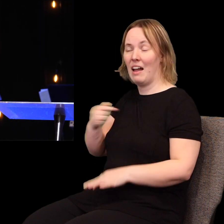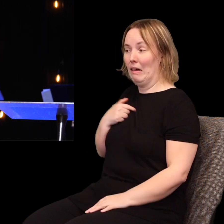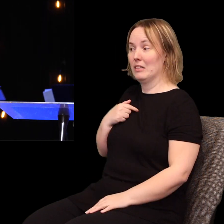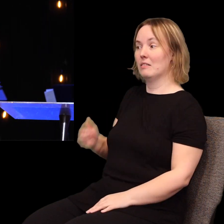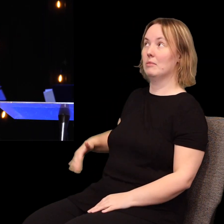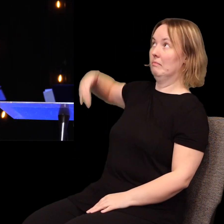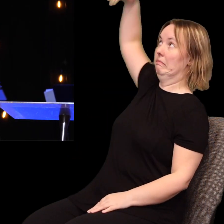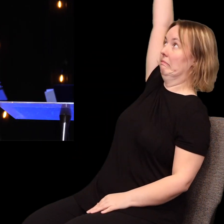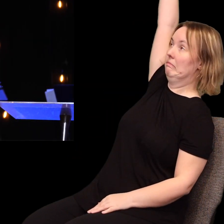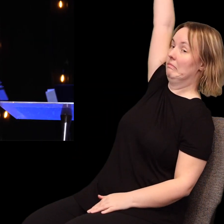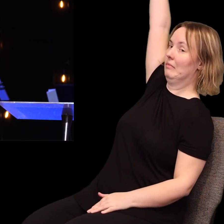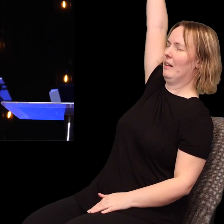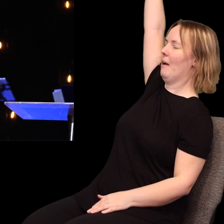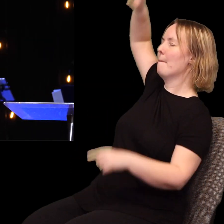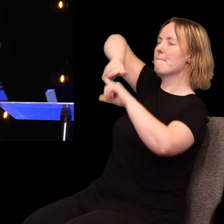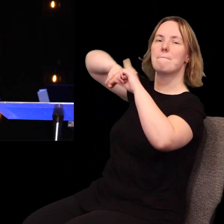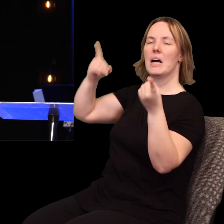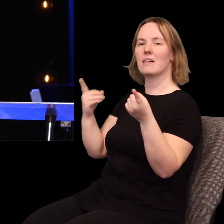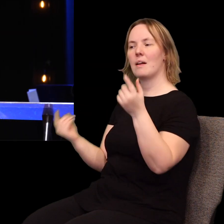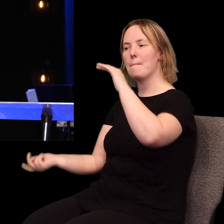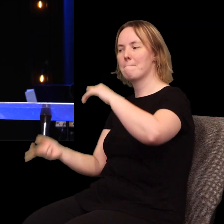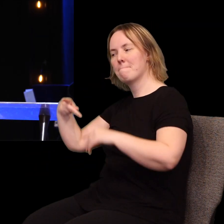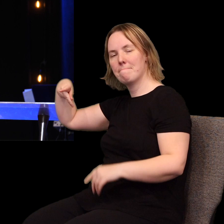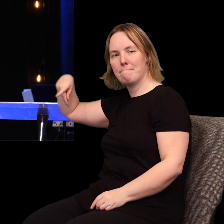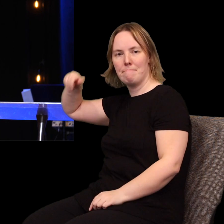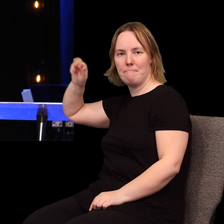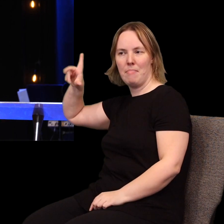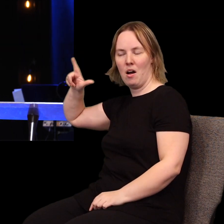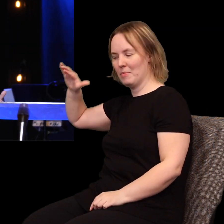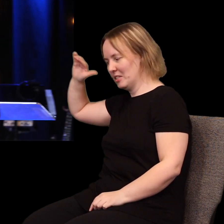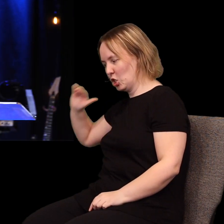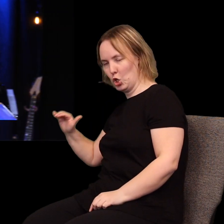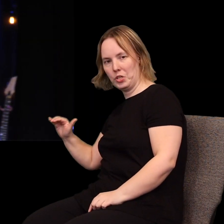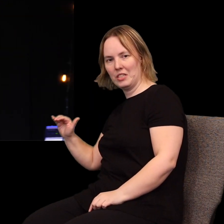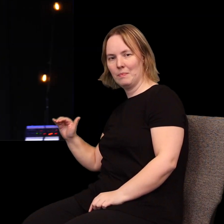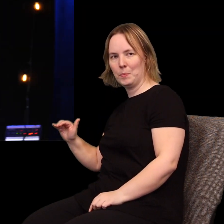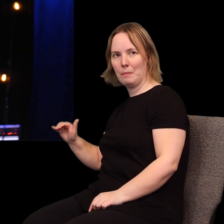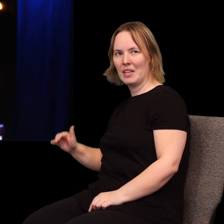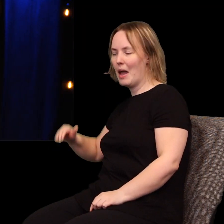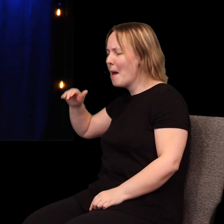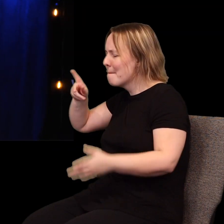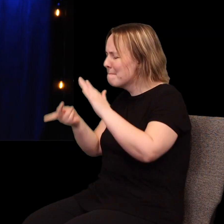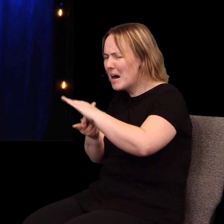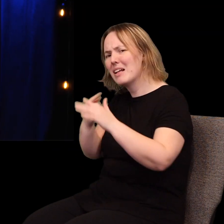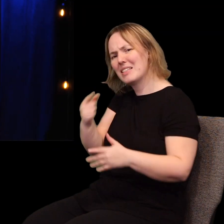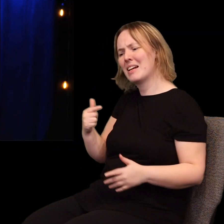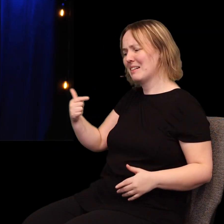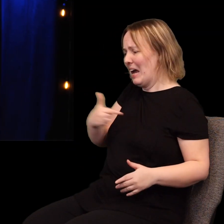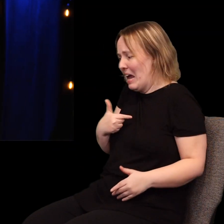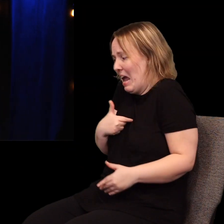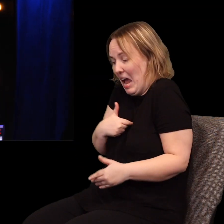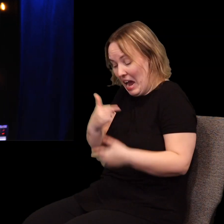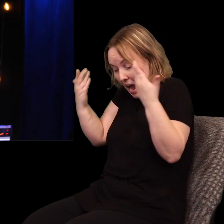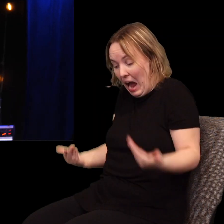to us. I should have been 6'4". But Paul means short of stature. And Paul is saying, I am what I am.